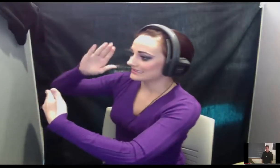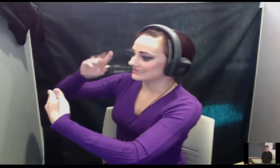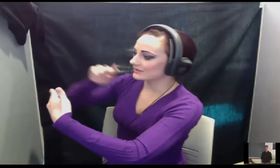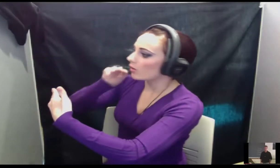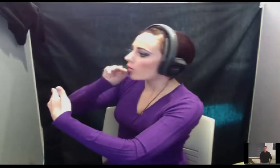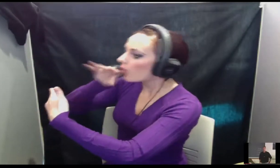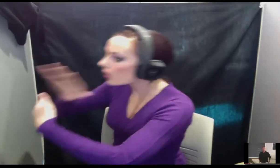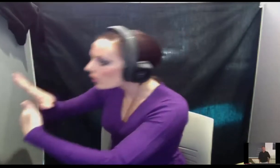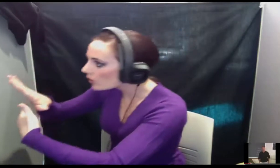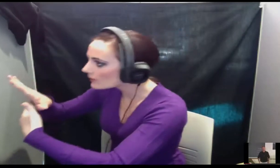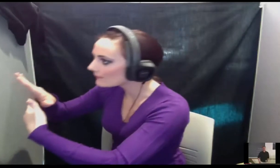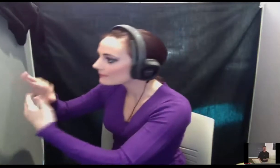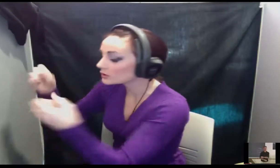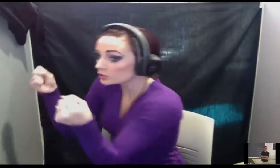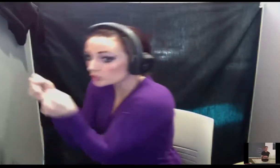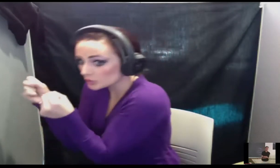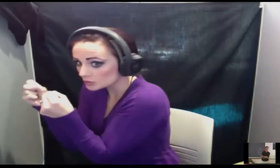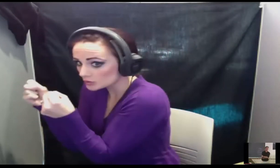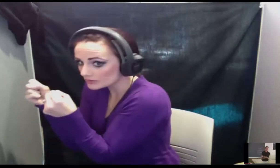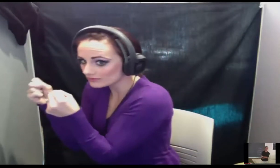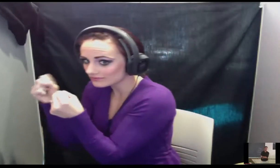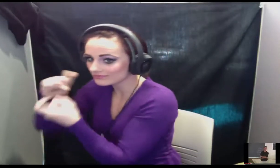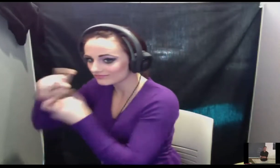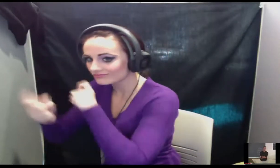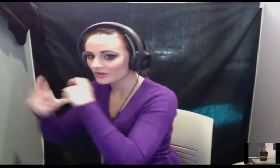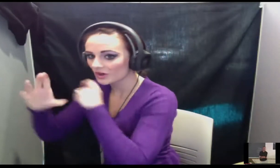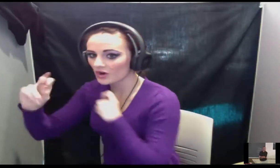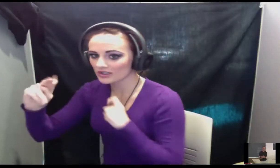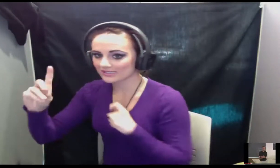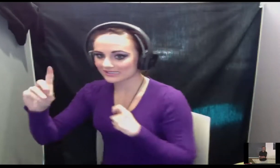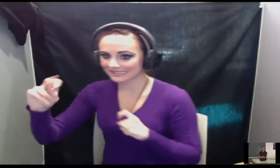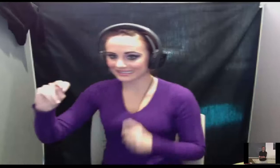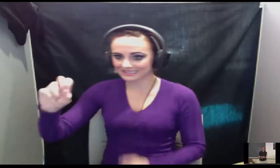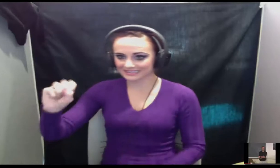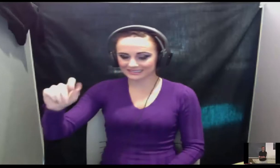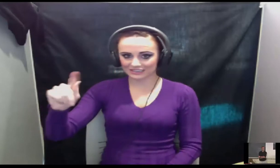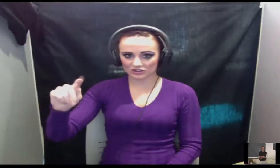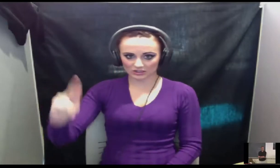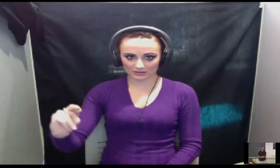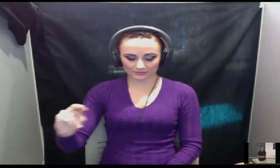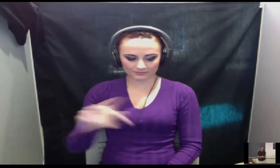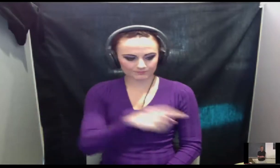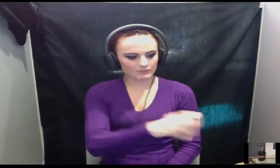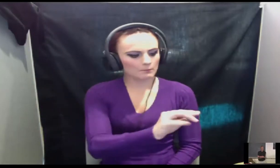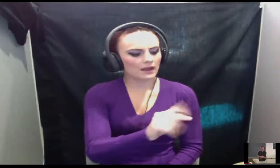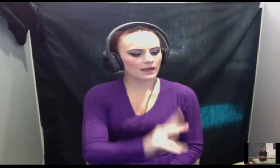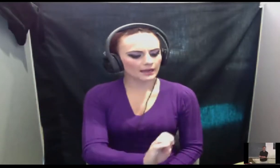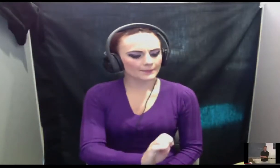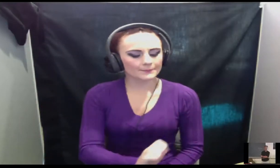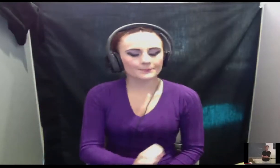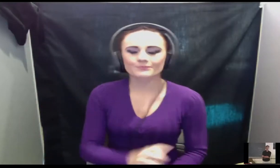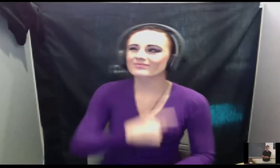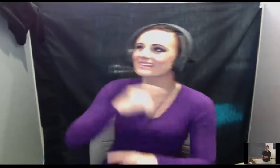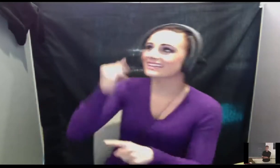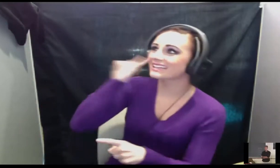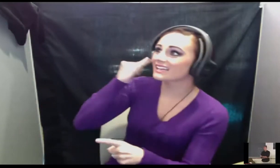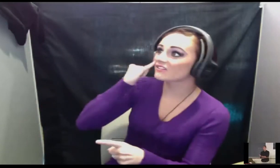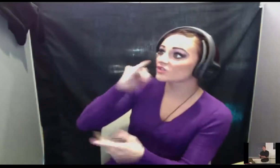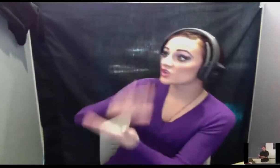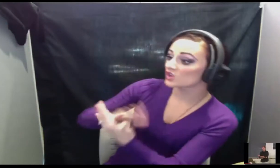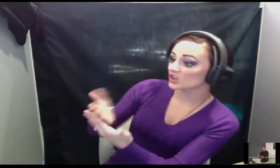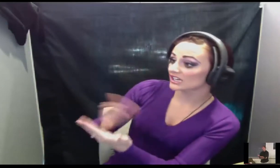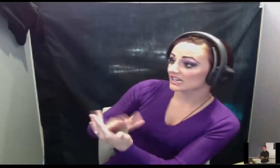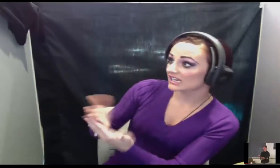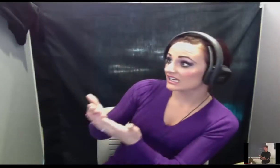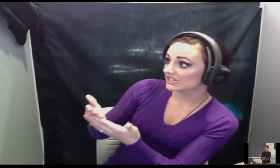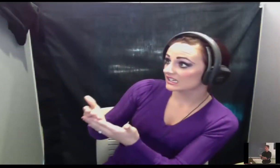one. Rod? Like when you're cooking and the steam from the pan hits the lid. Okay, that's one. If